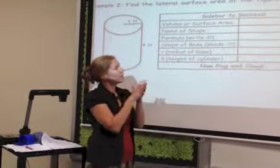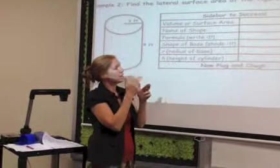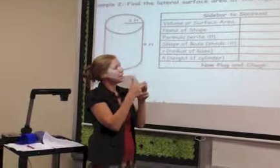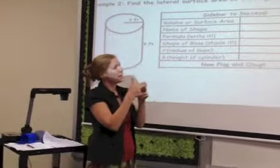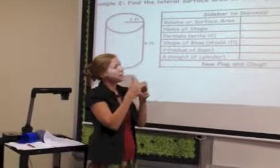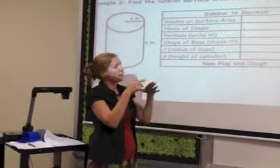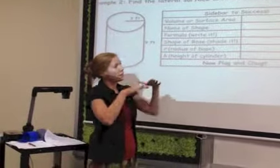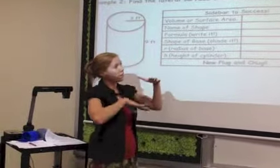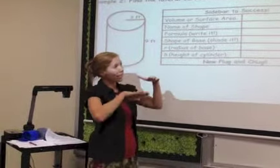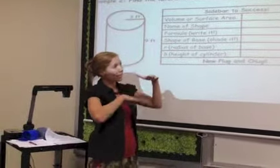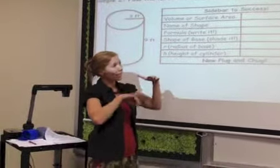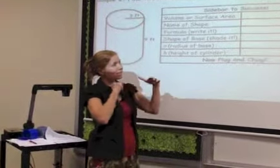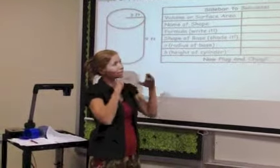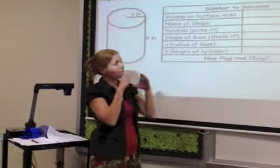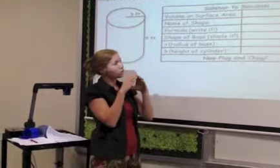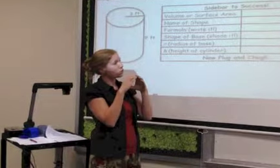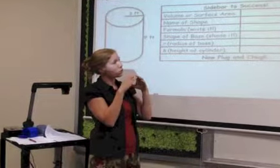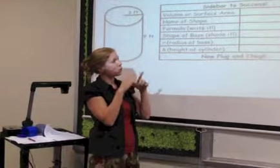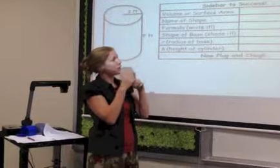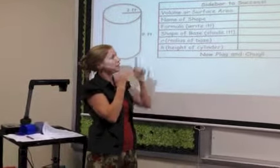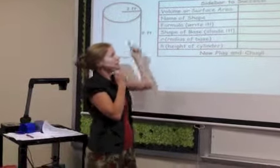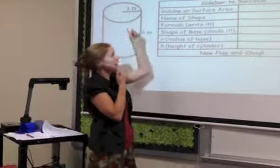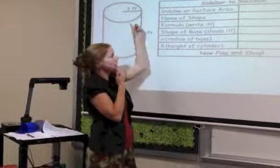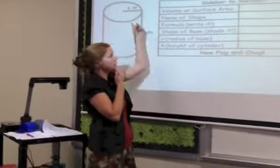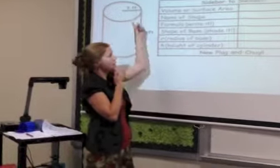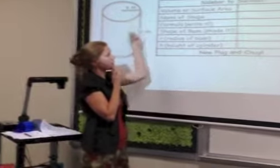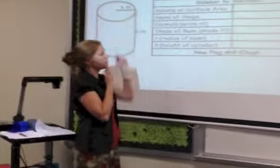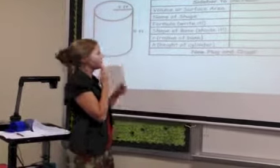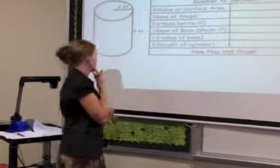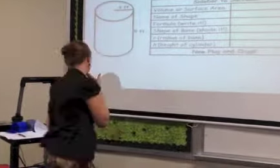the name of the base is a circle and then color it.